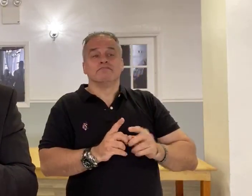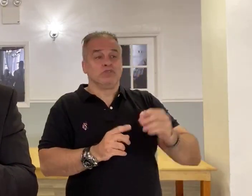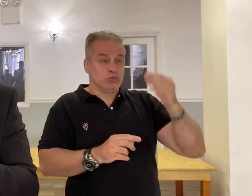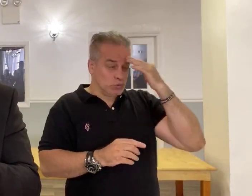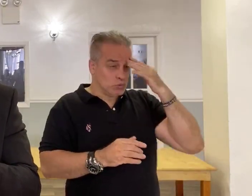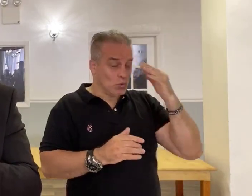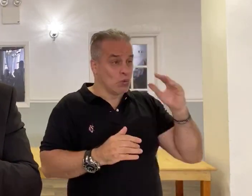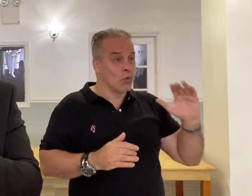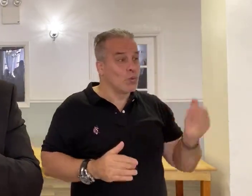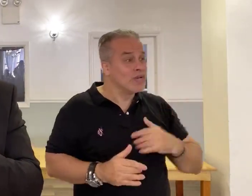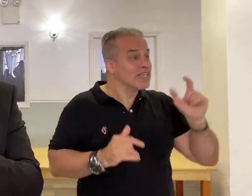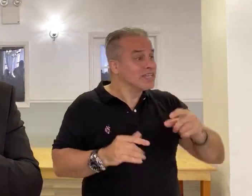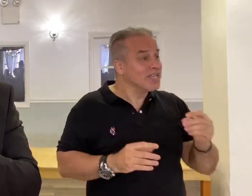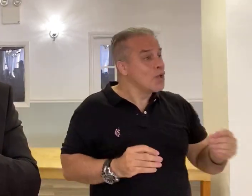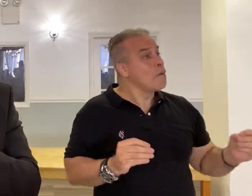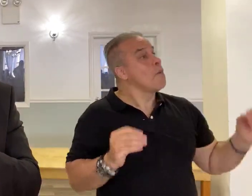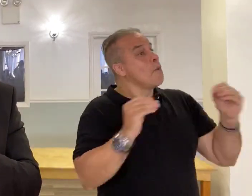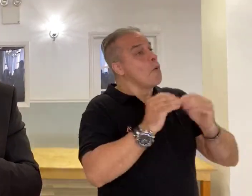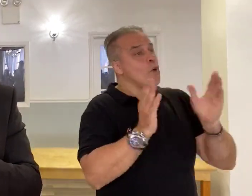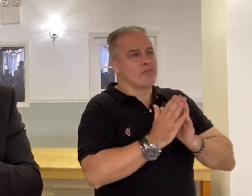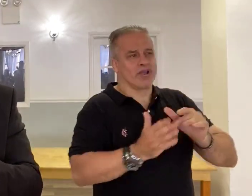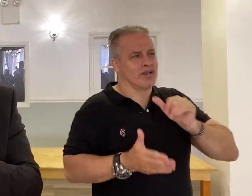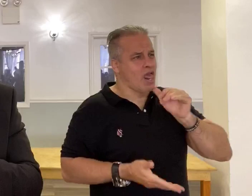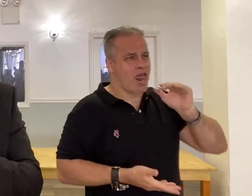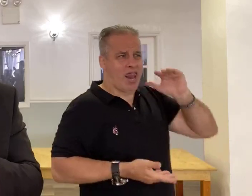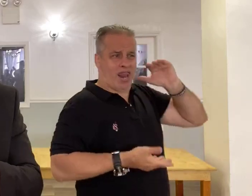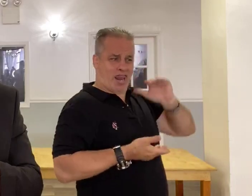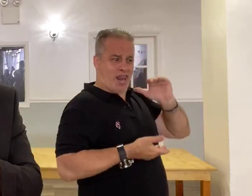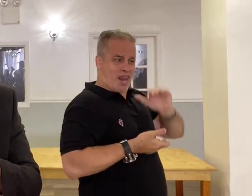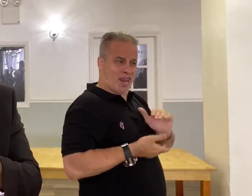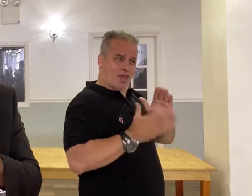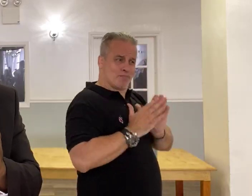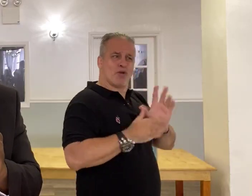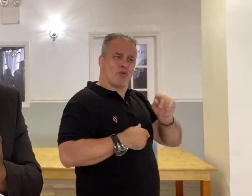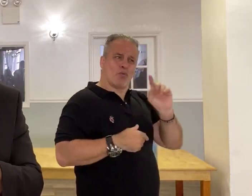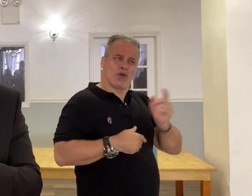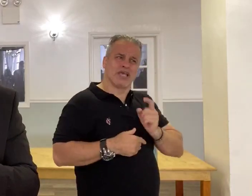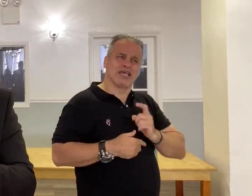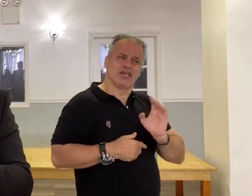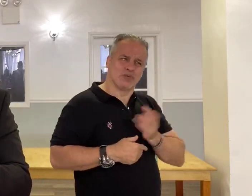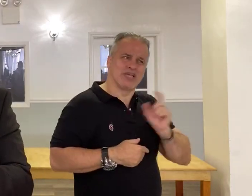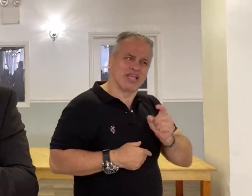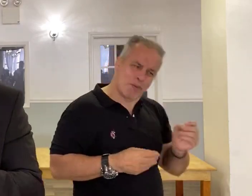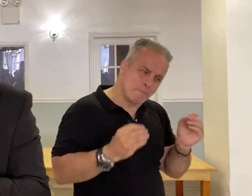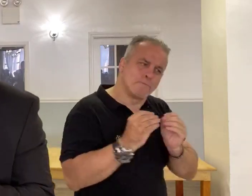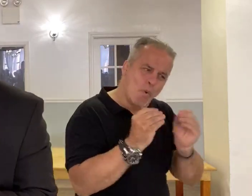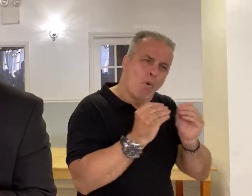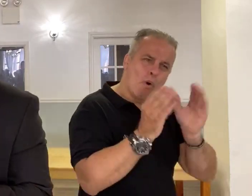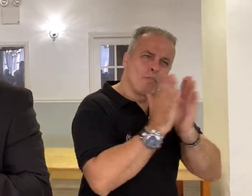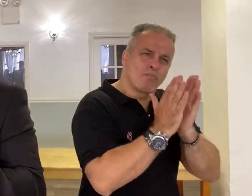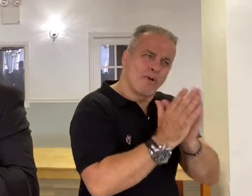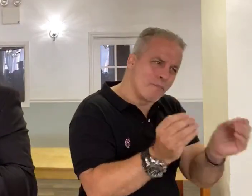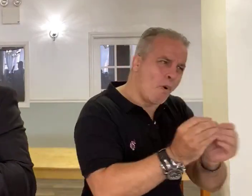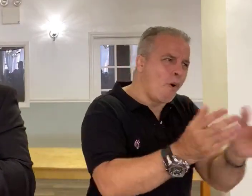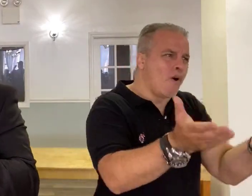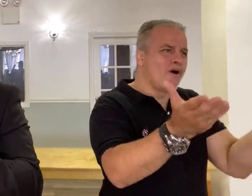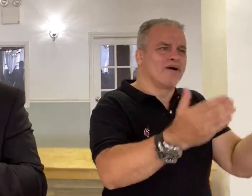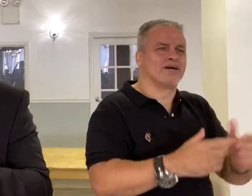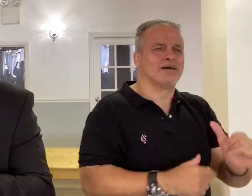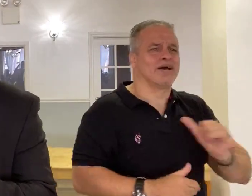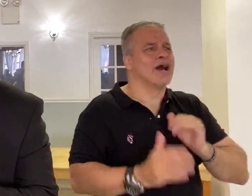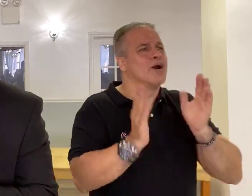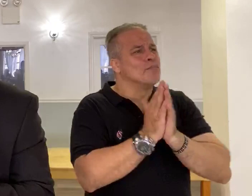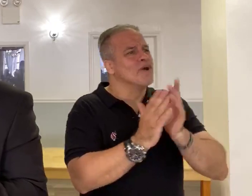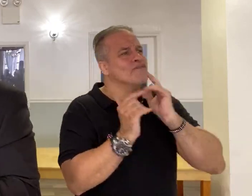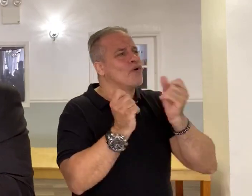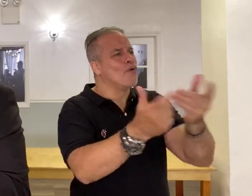We need among you of God's people, I encourage you, as you pray for your family and your children, please also